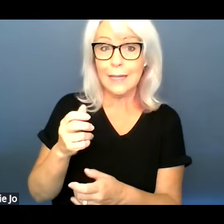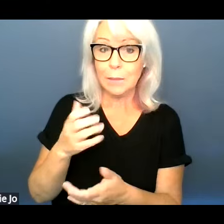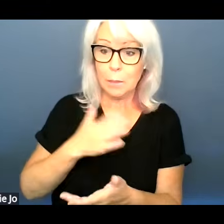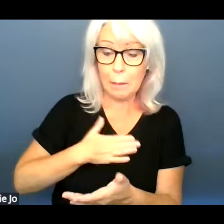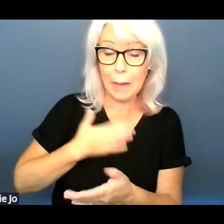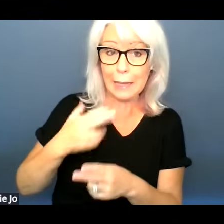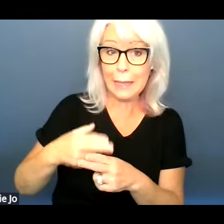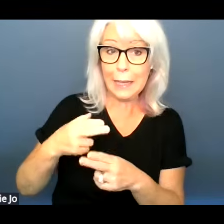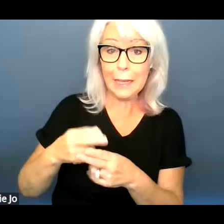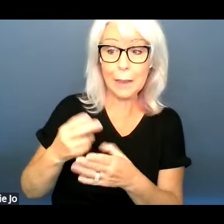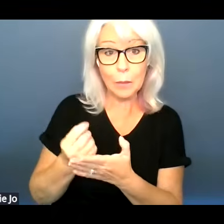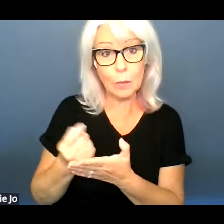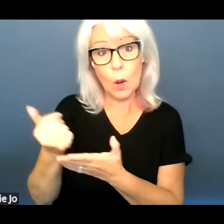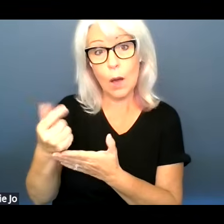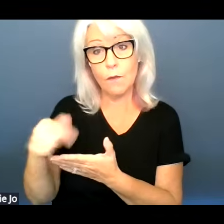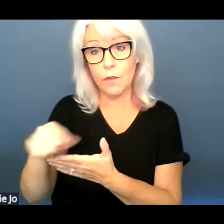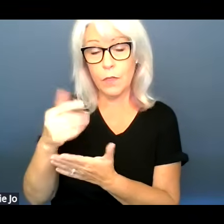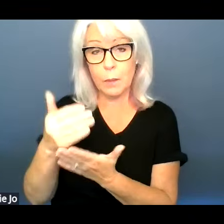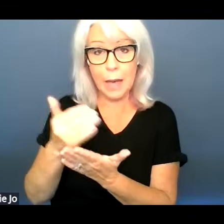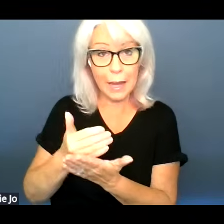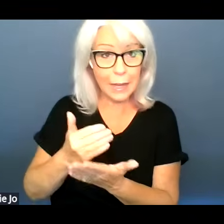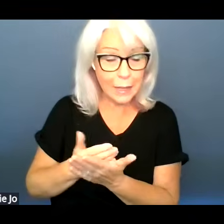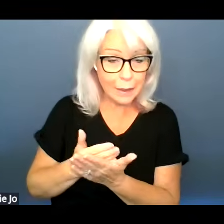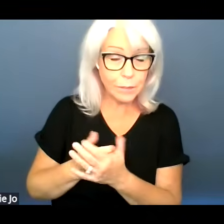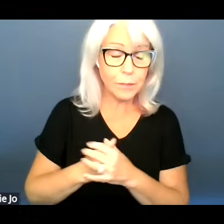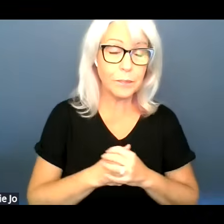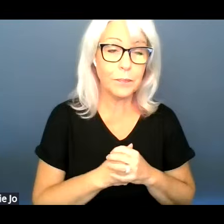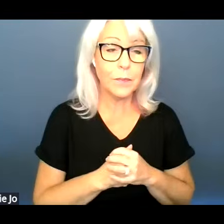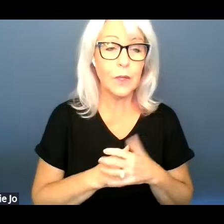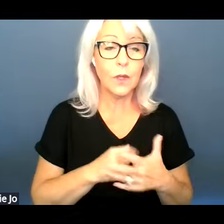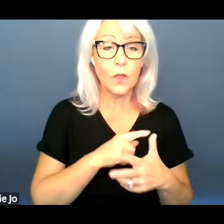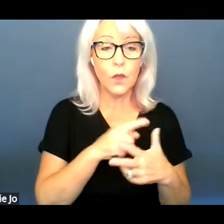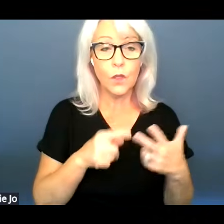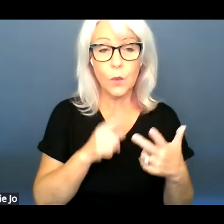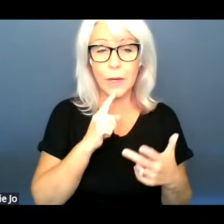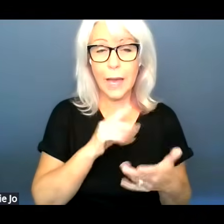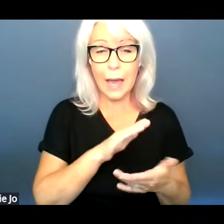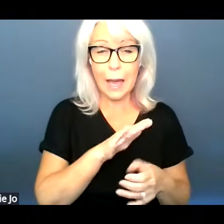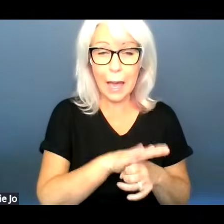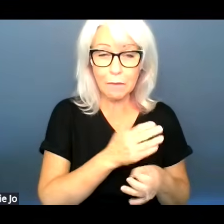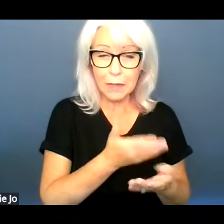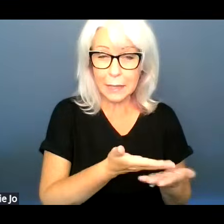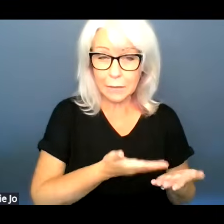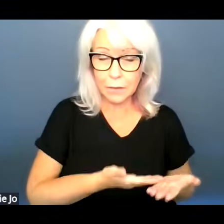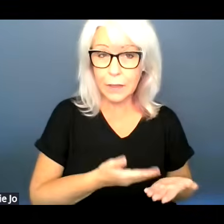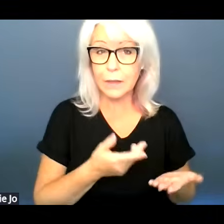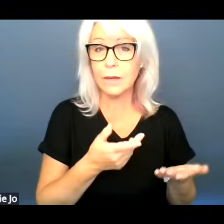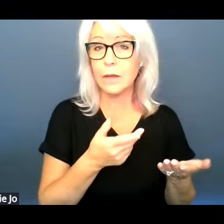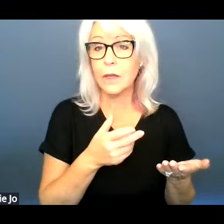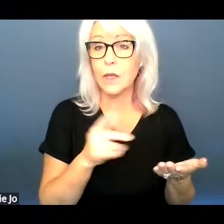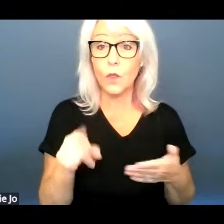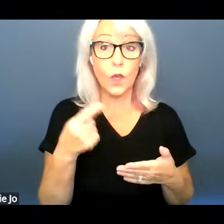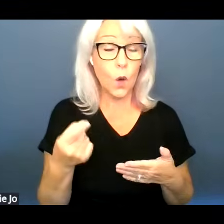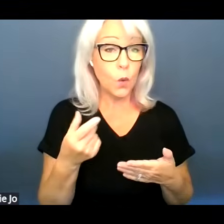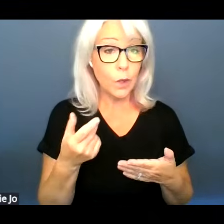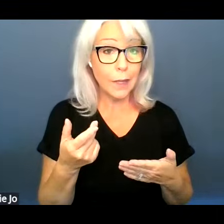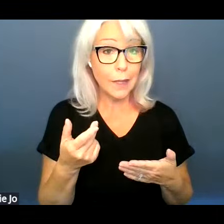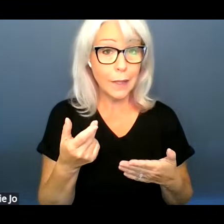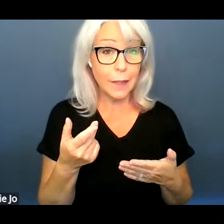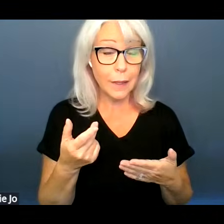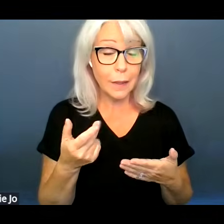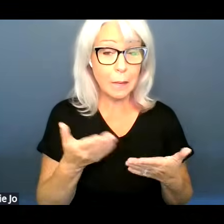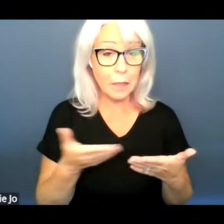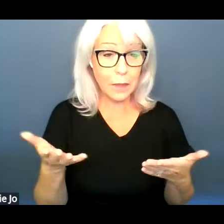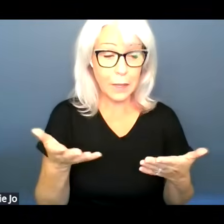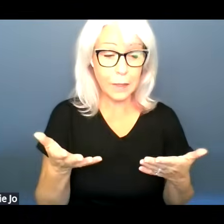from there. The three affidavits, the only part of the challenge that has any option left for Mr. Brewer